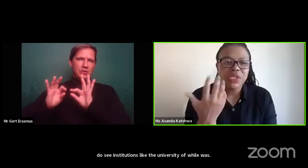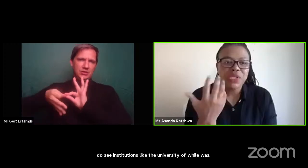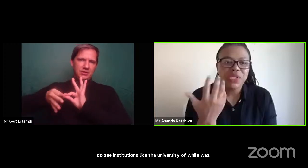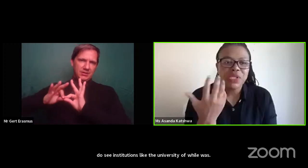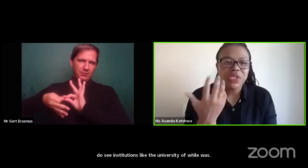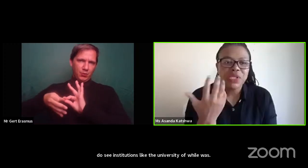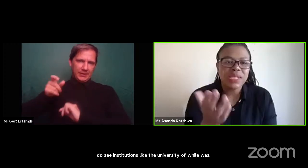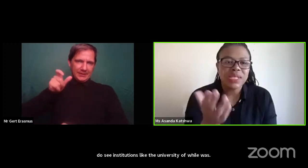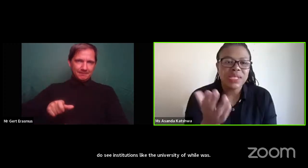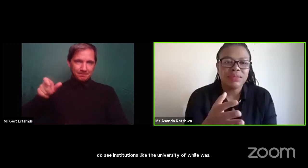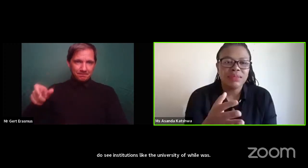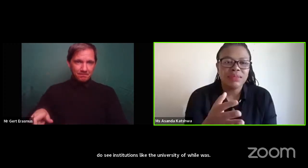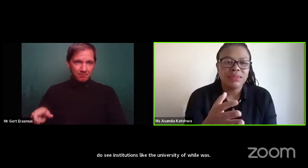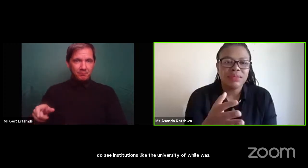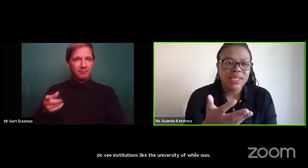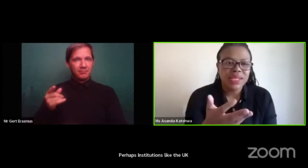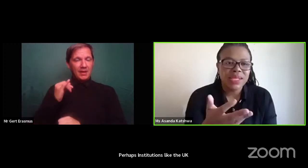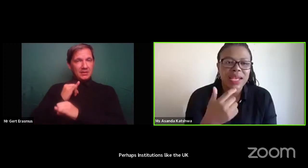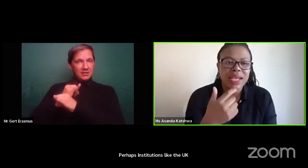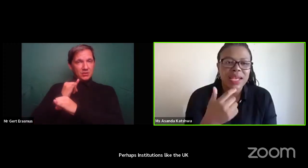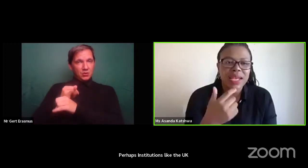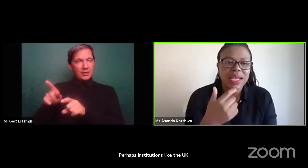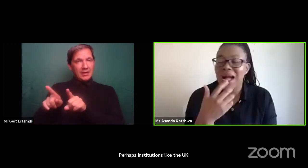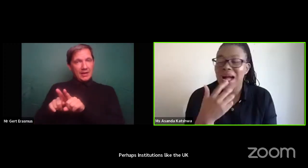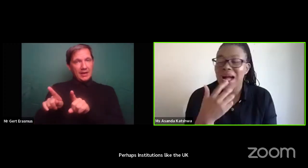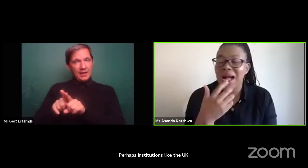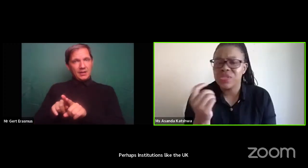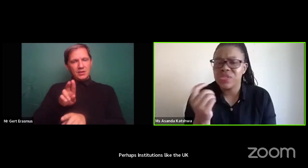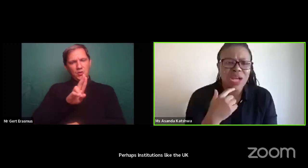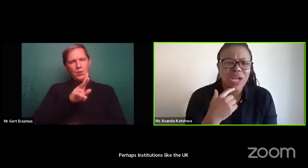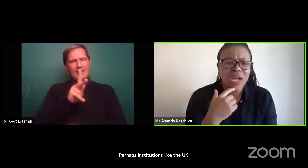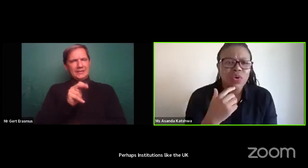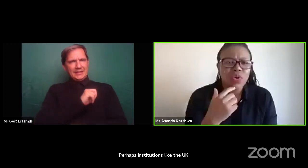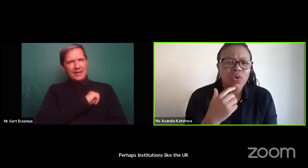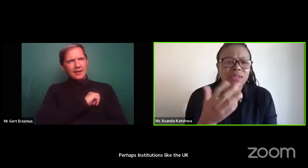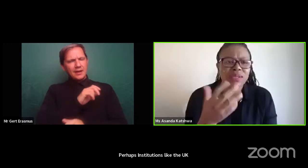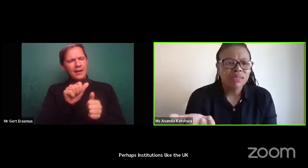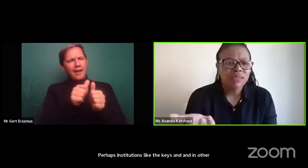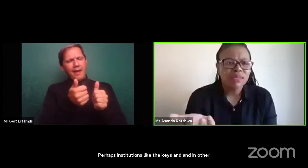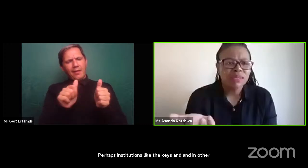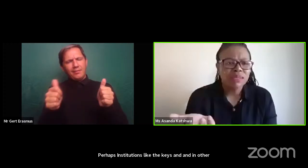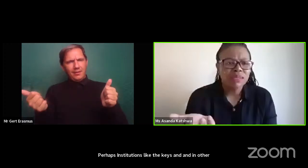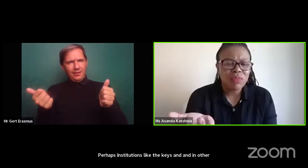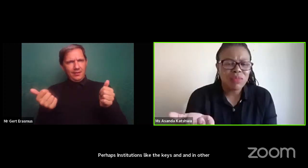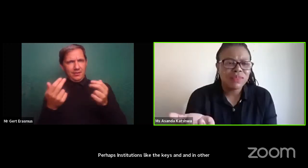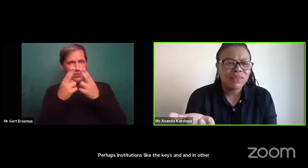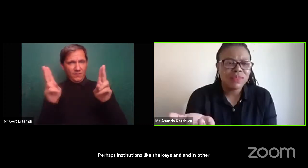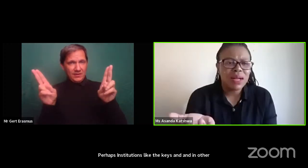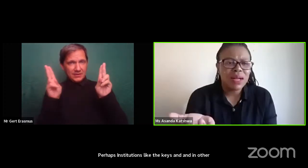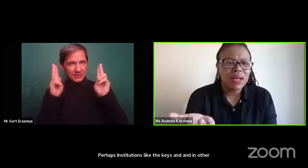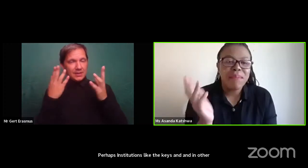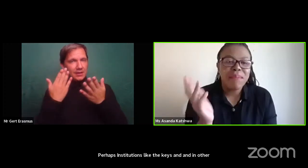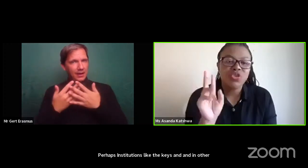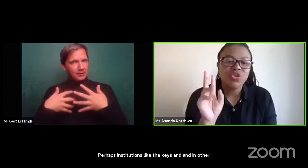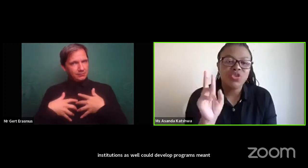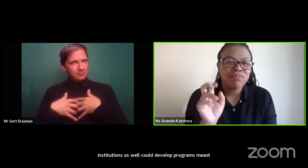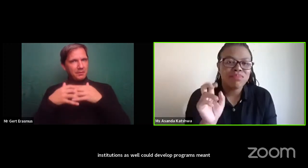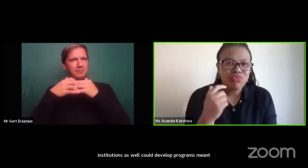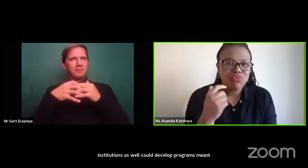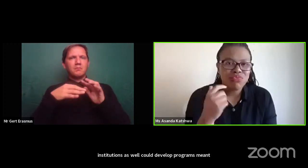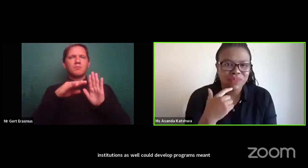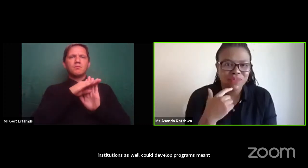Perhaps institutions like the UKZN and other institutions as well could develop programs,